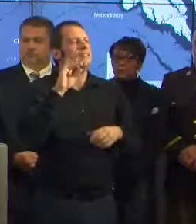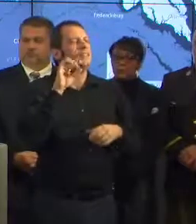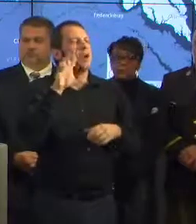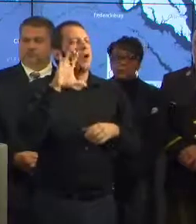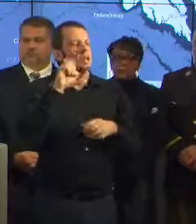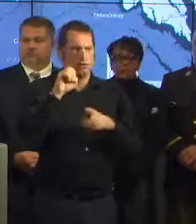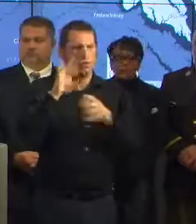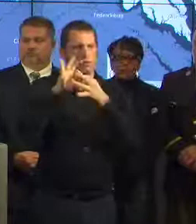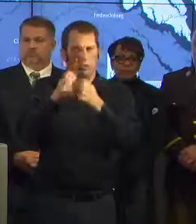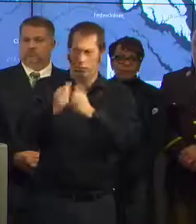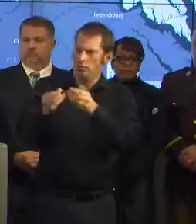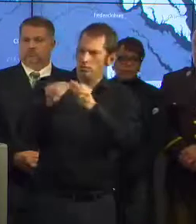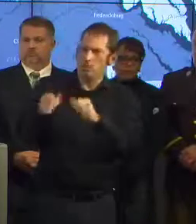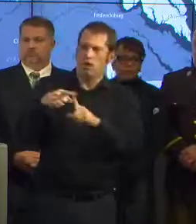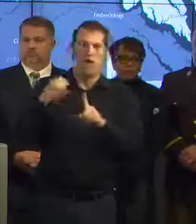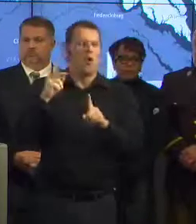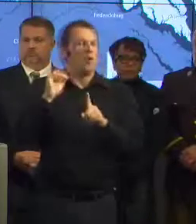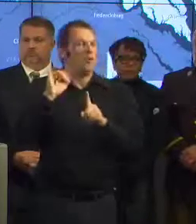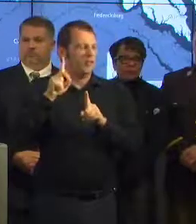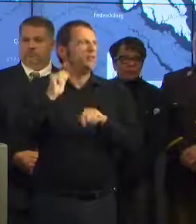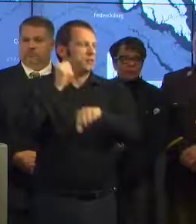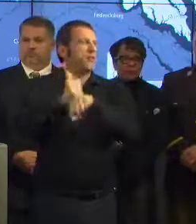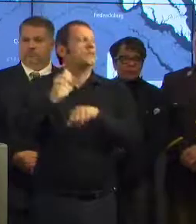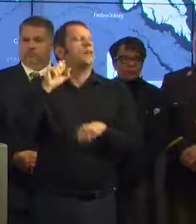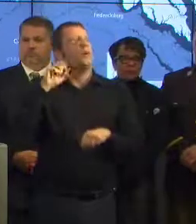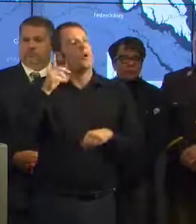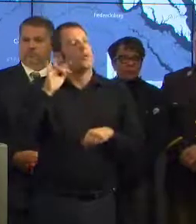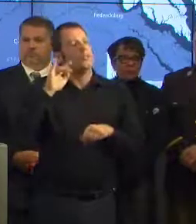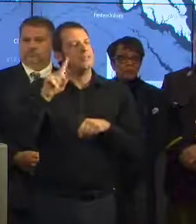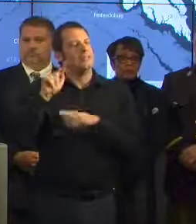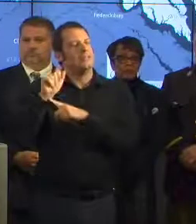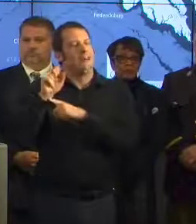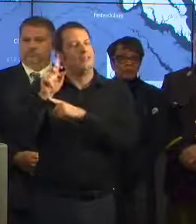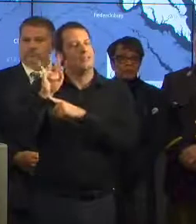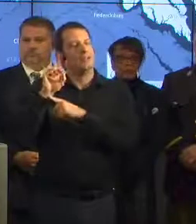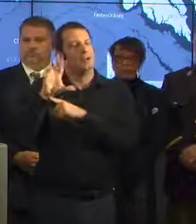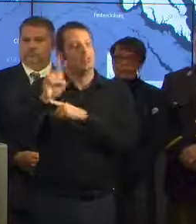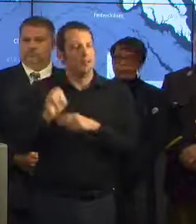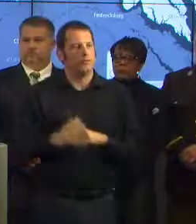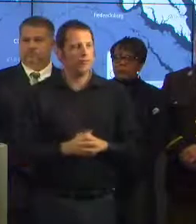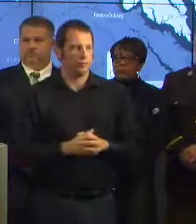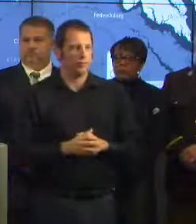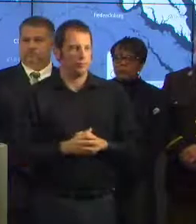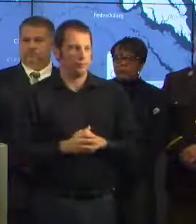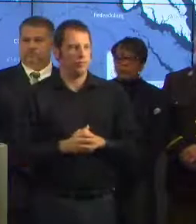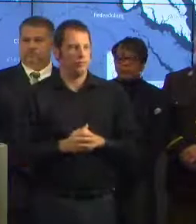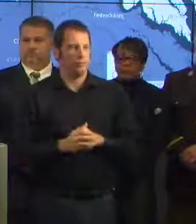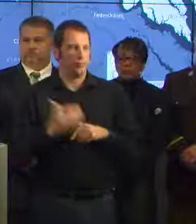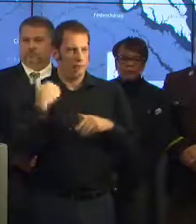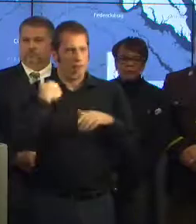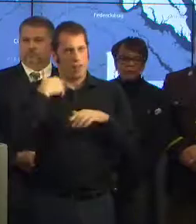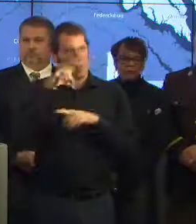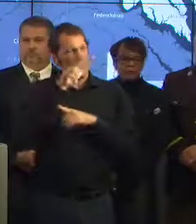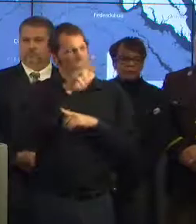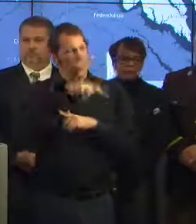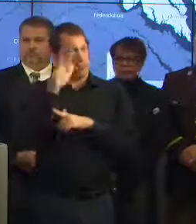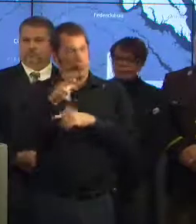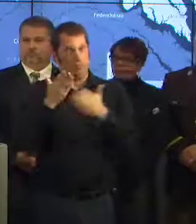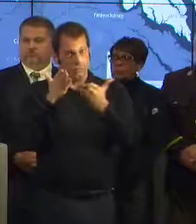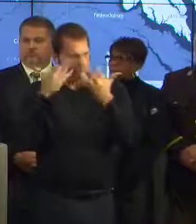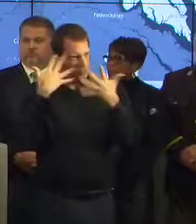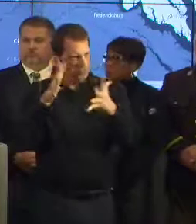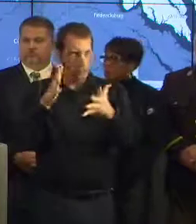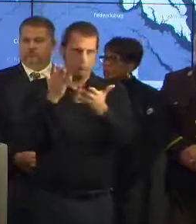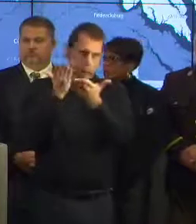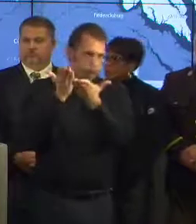developed 33 comprehensive recommendations. And to this point, our administration has provided nearly $9